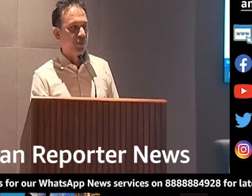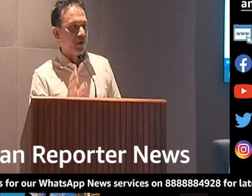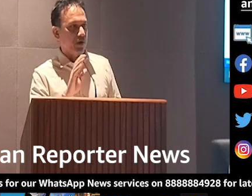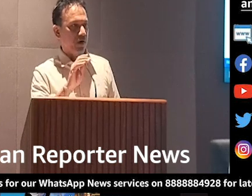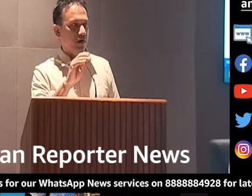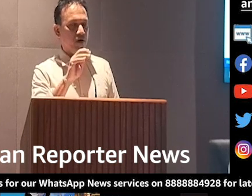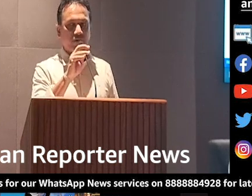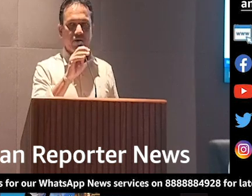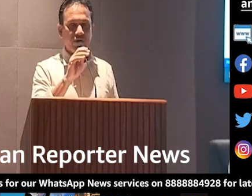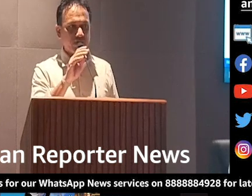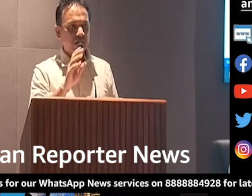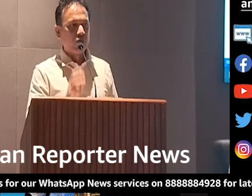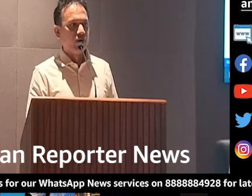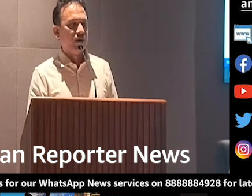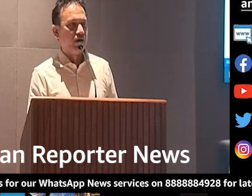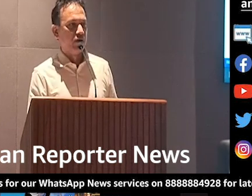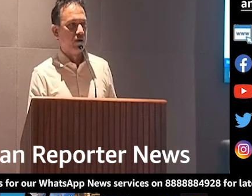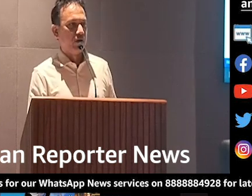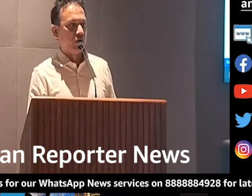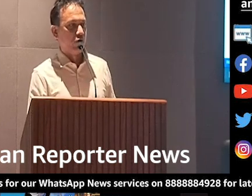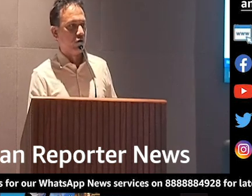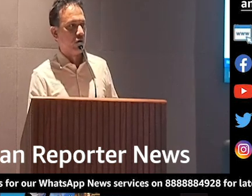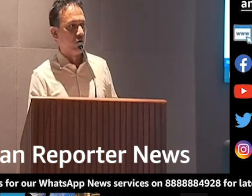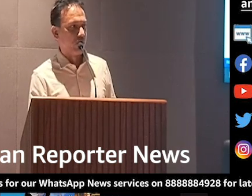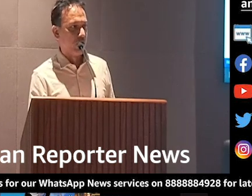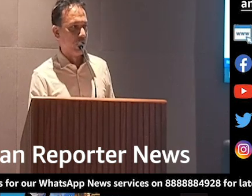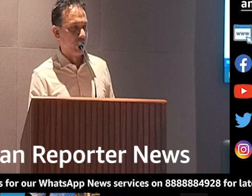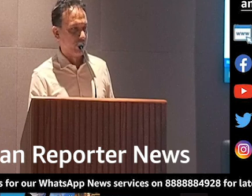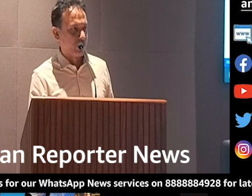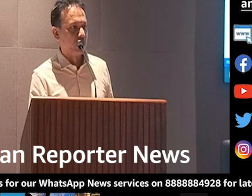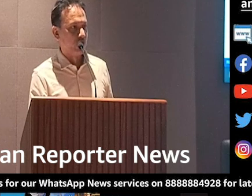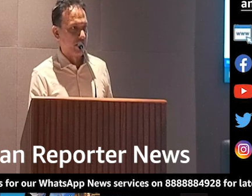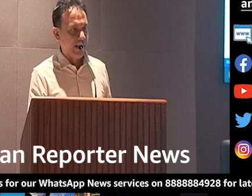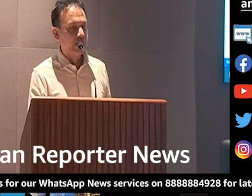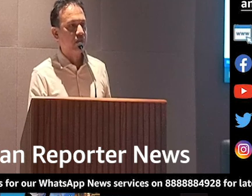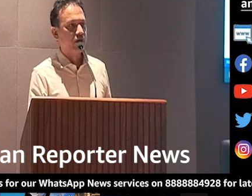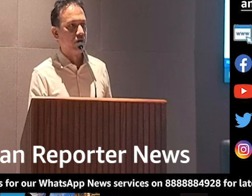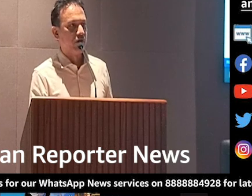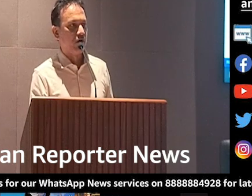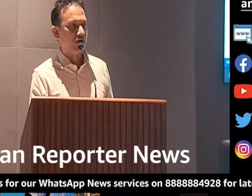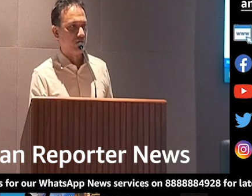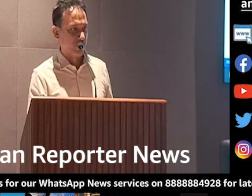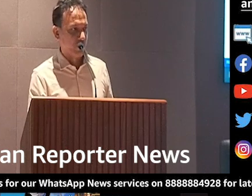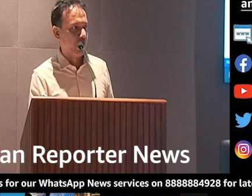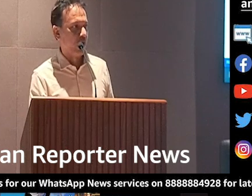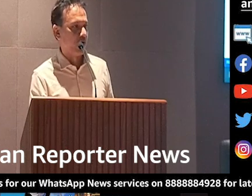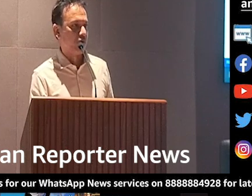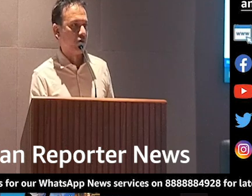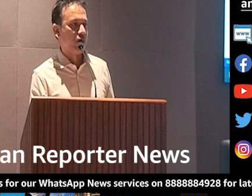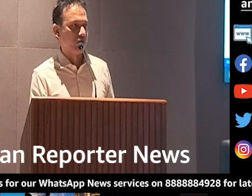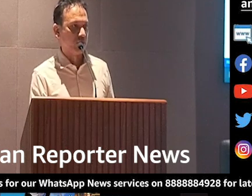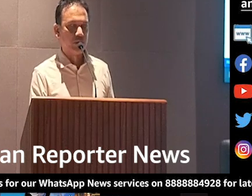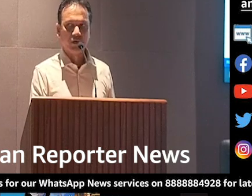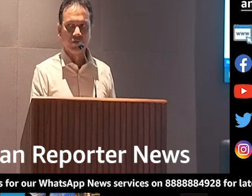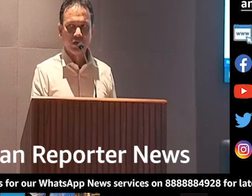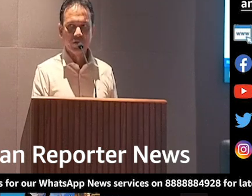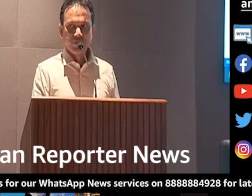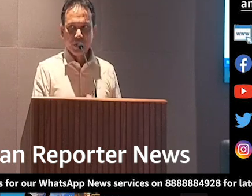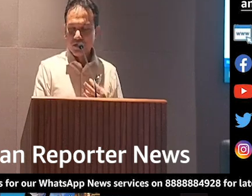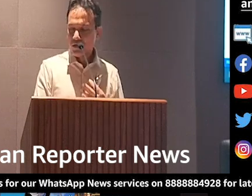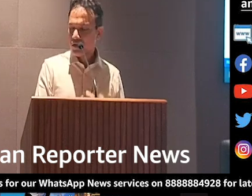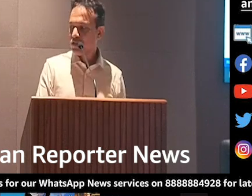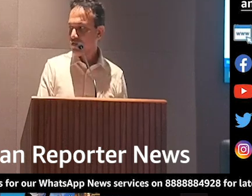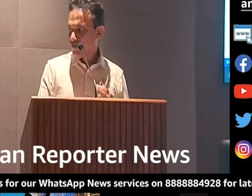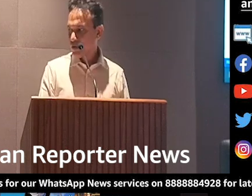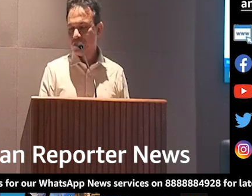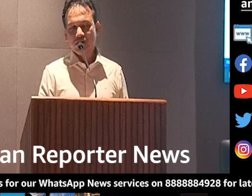you. Well, we start today, although the inaugural function is on 8th, the former inaugural for the International Purple Fest.